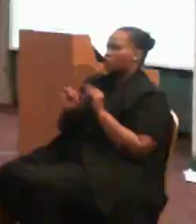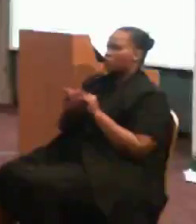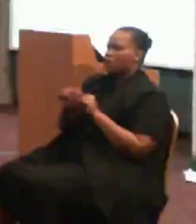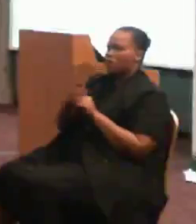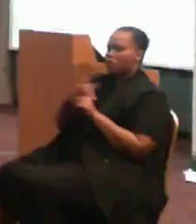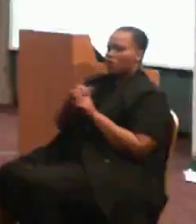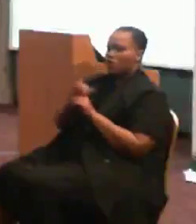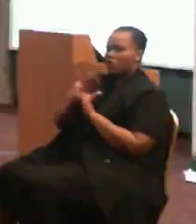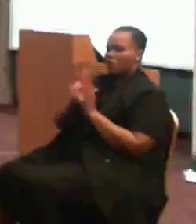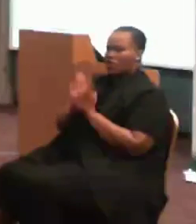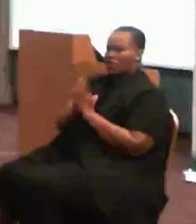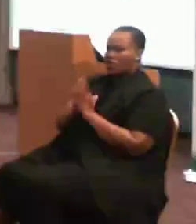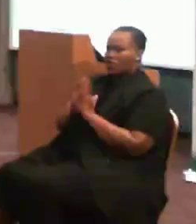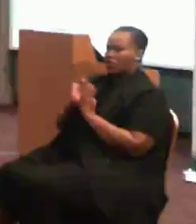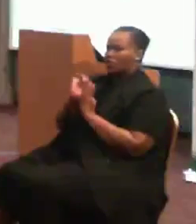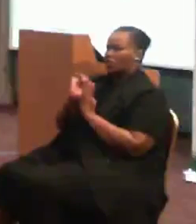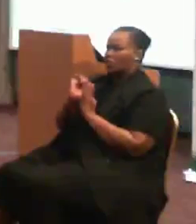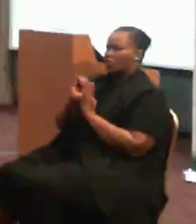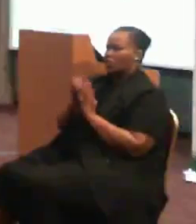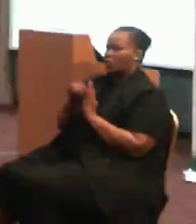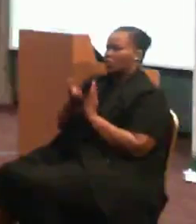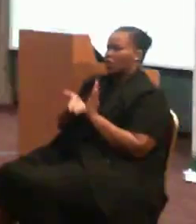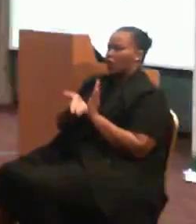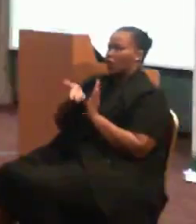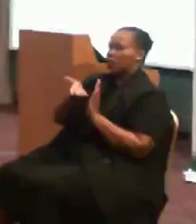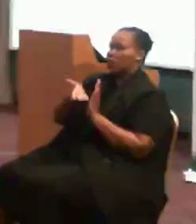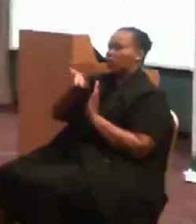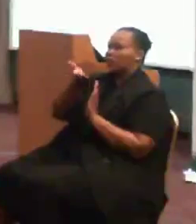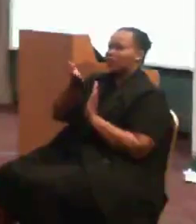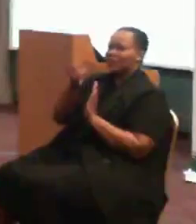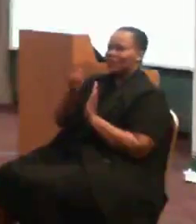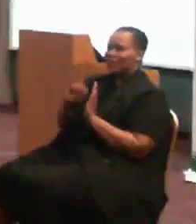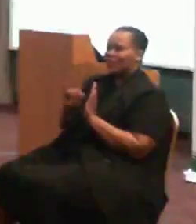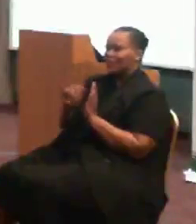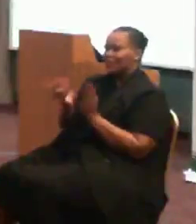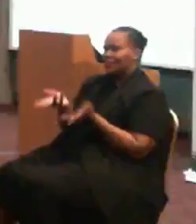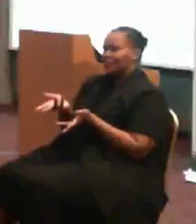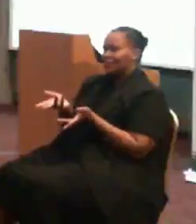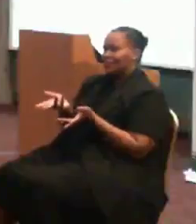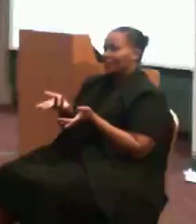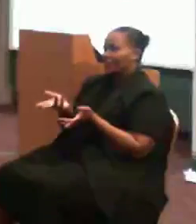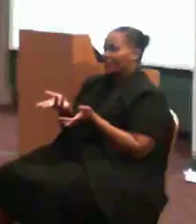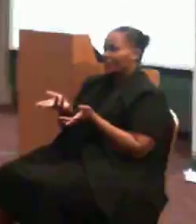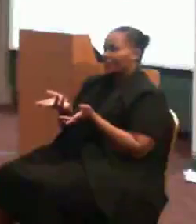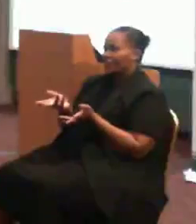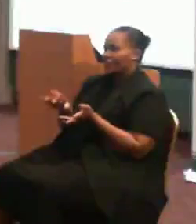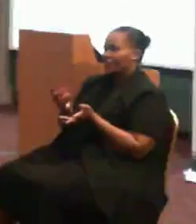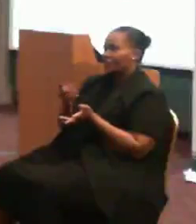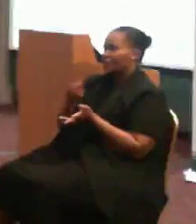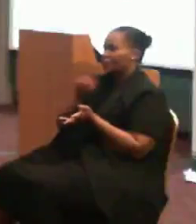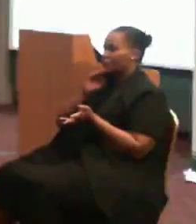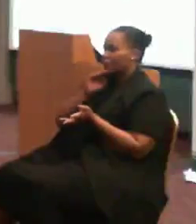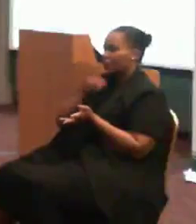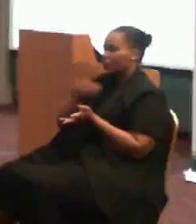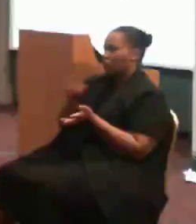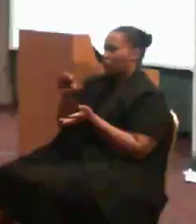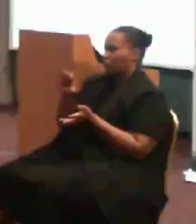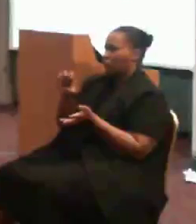operating costs increasing. And and are you going to be achieving this EBITDA margin?